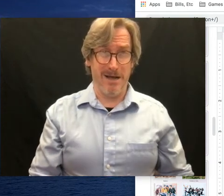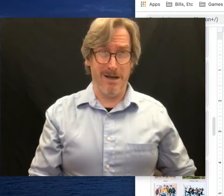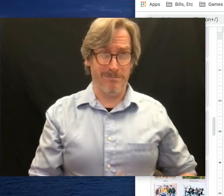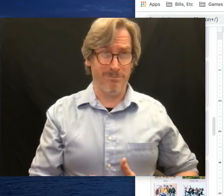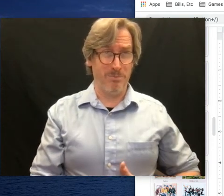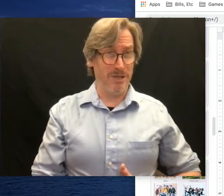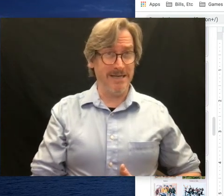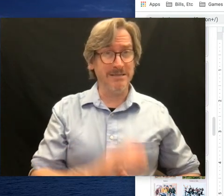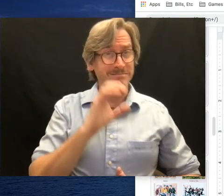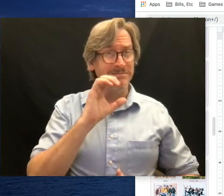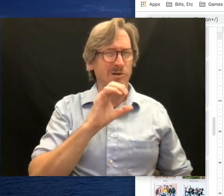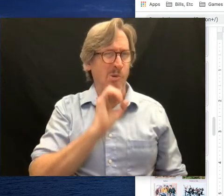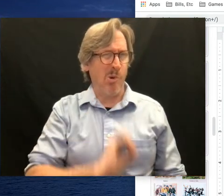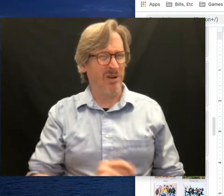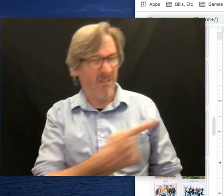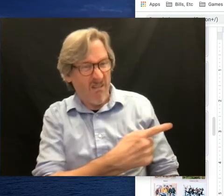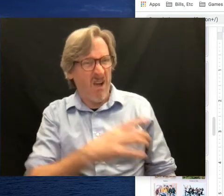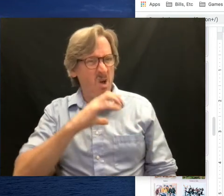less polite,